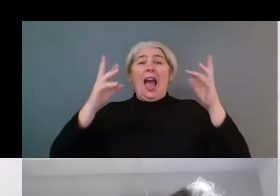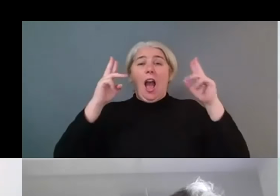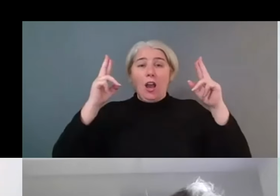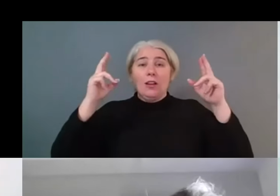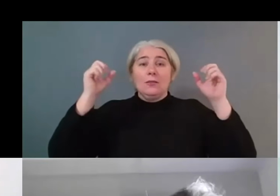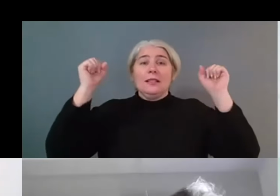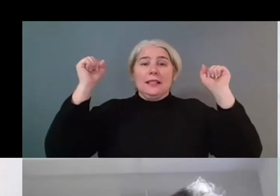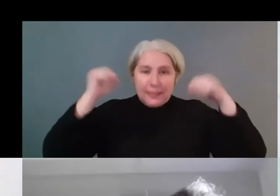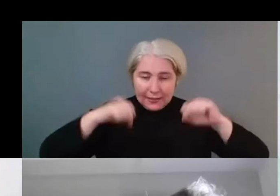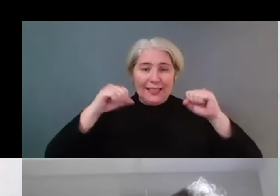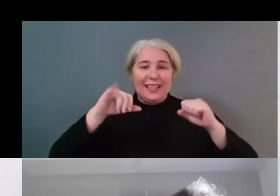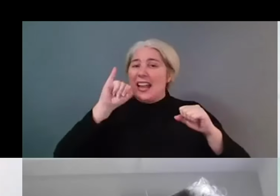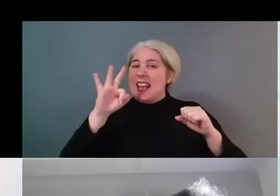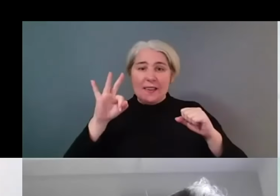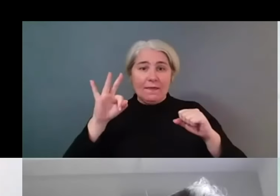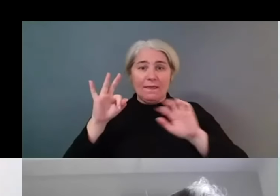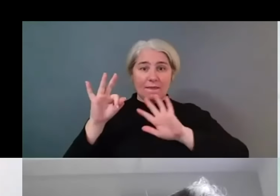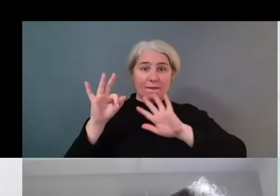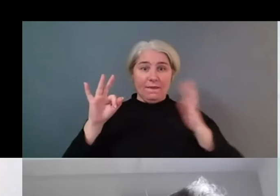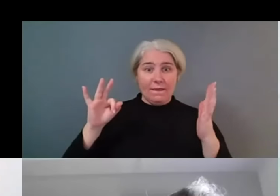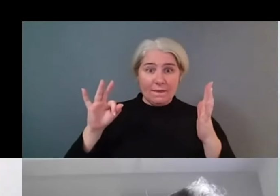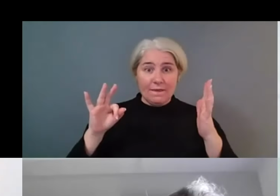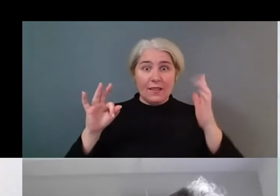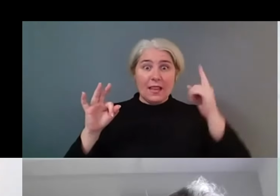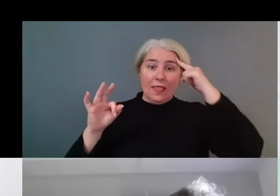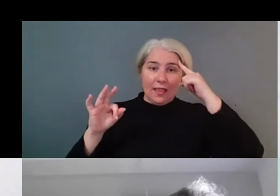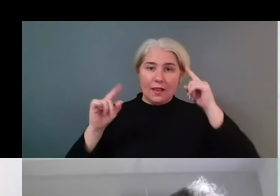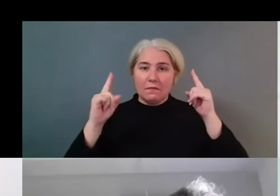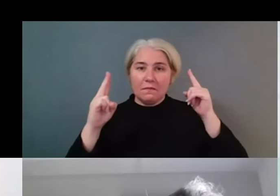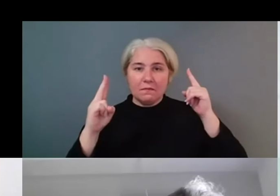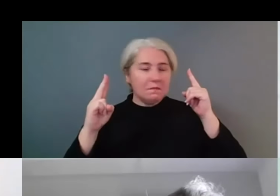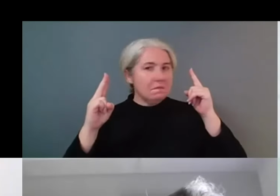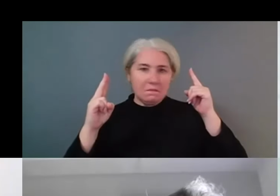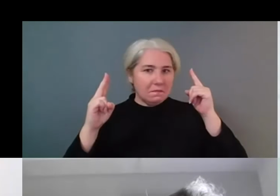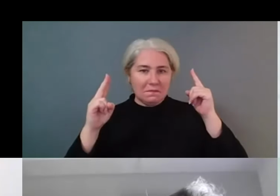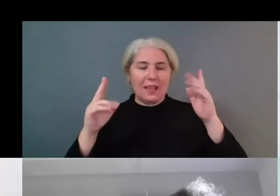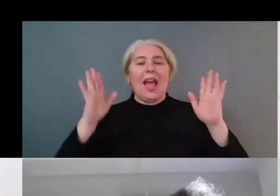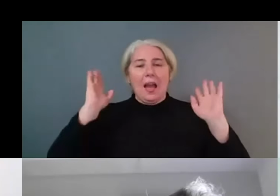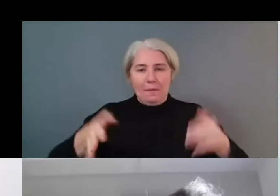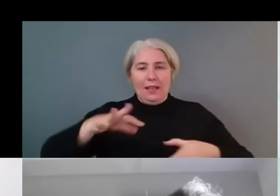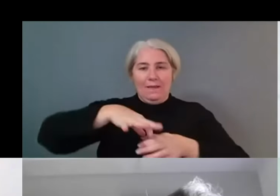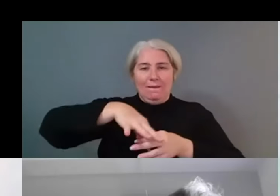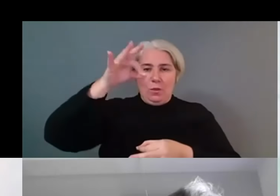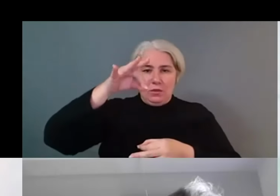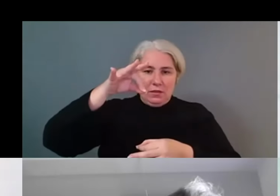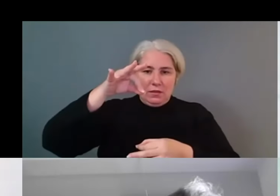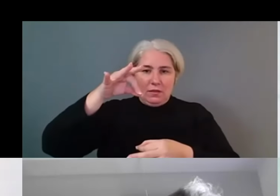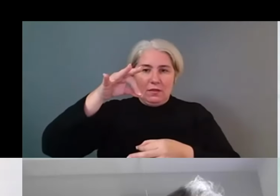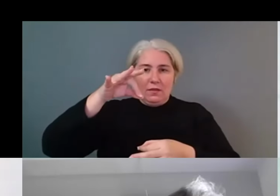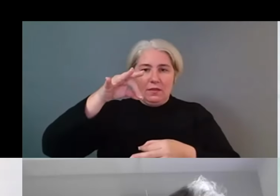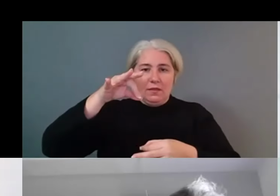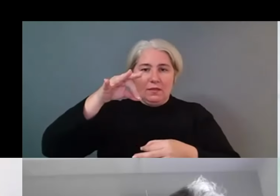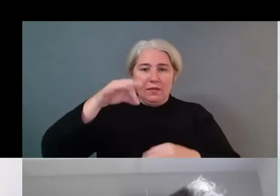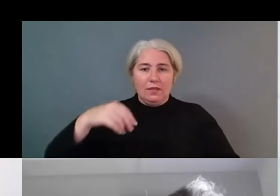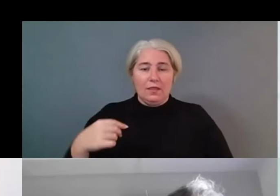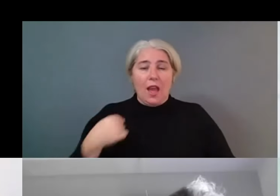consensus, we went by voting. Actually, this was at least in two